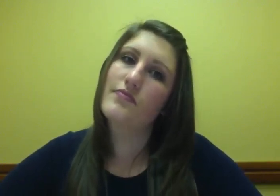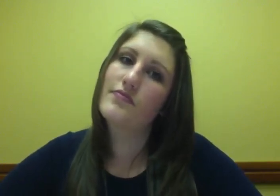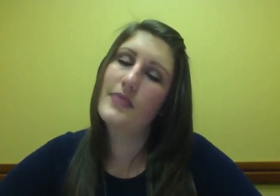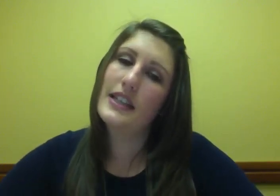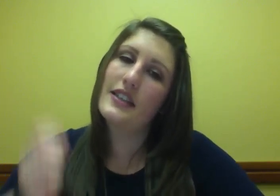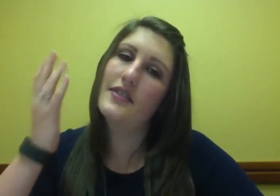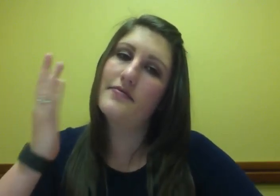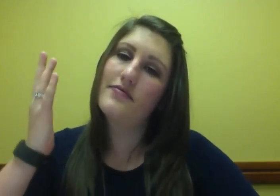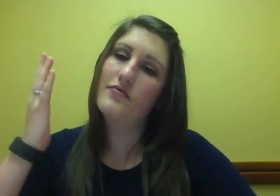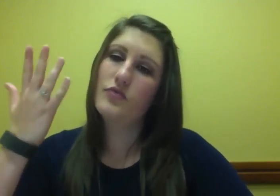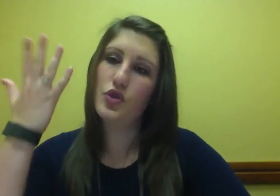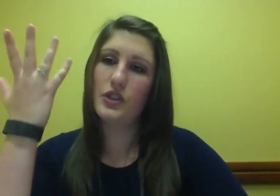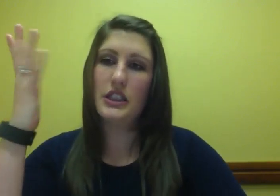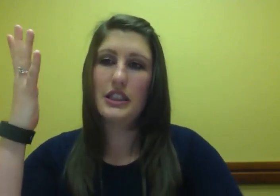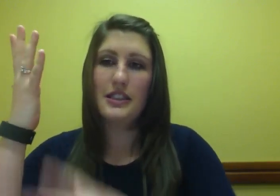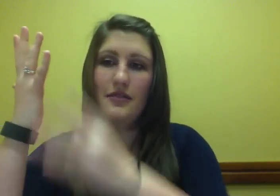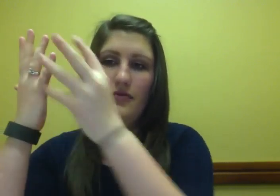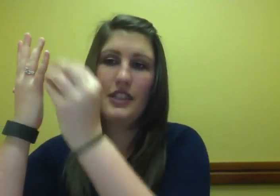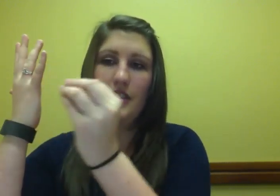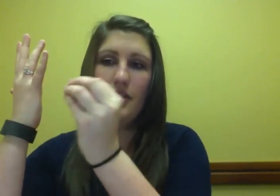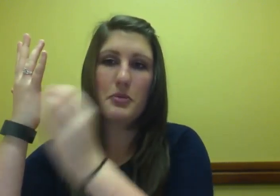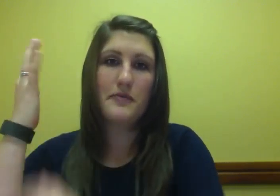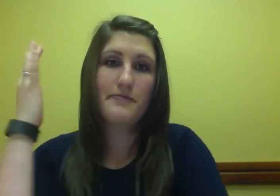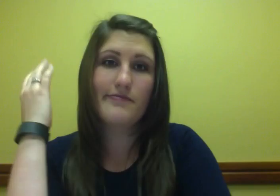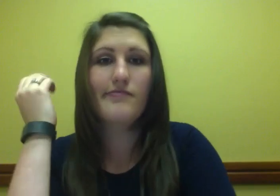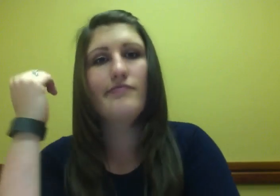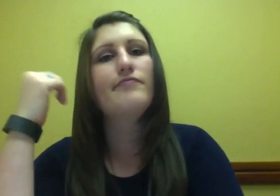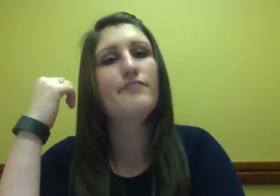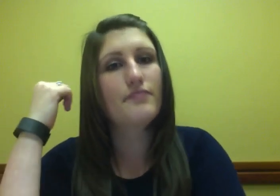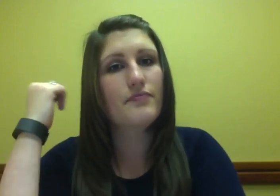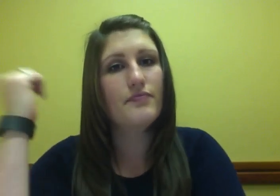I like that. Trees. Eats from it.